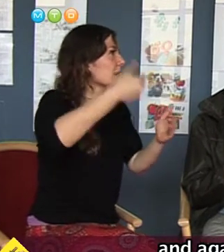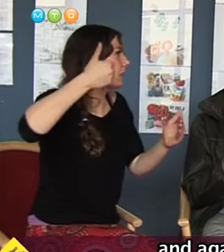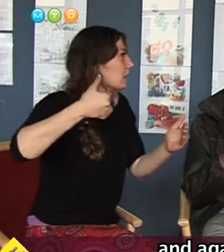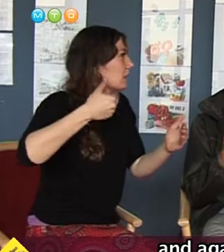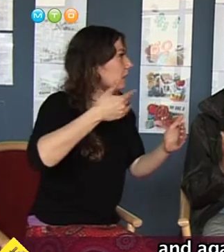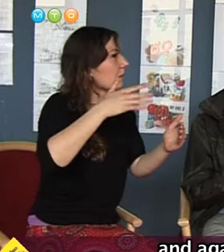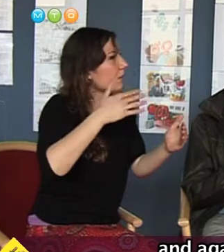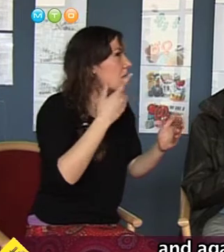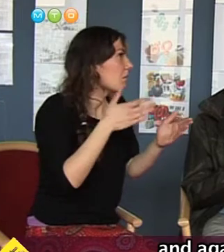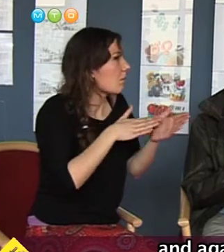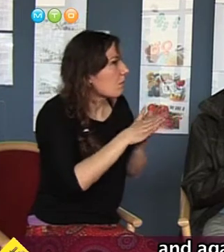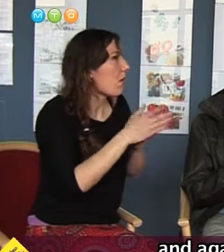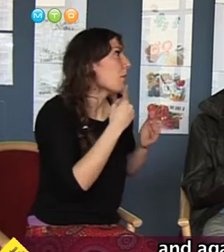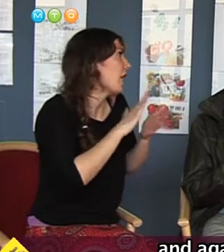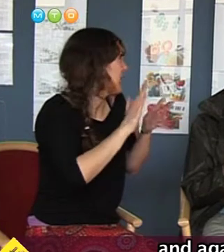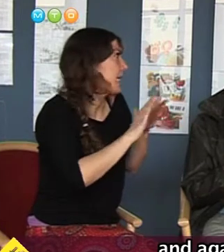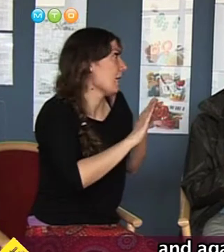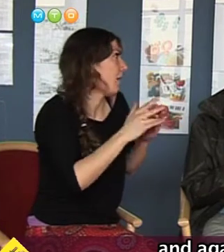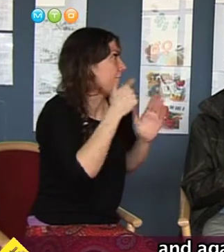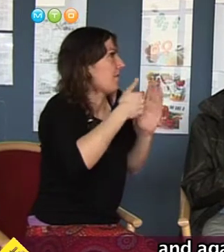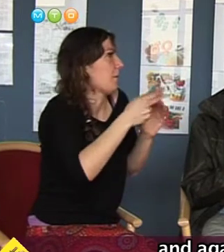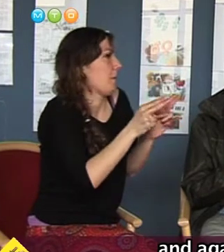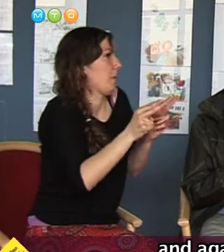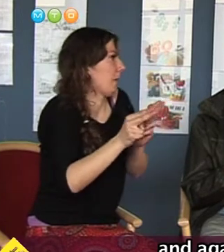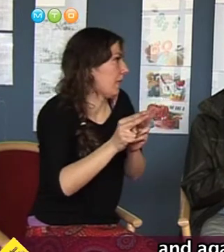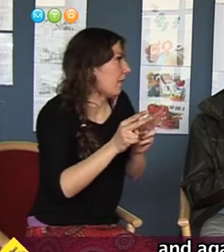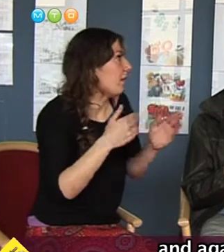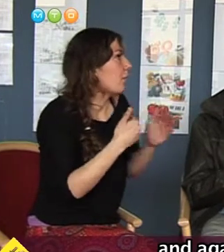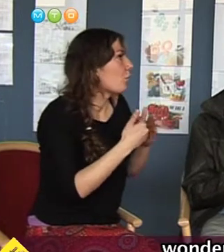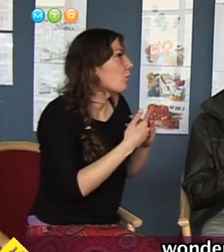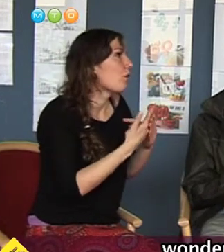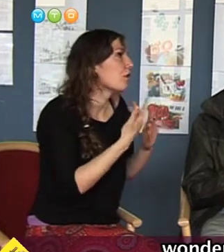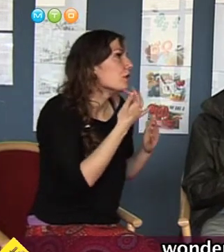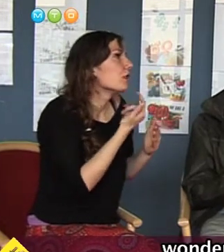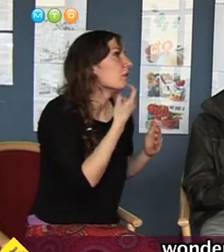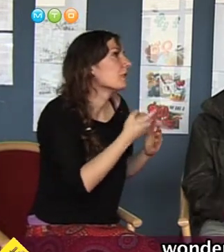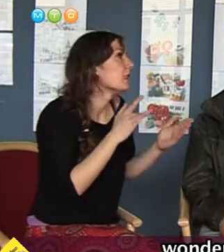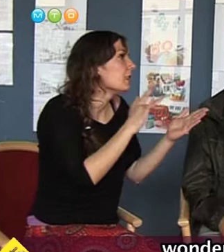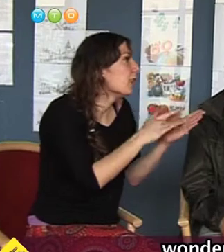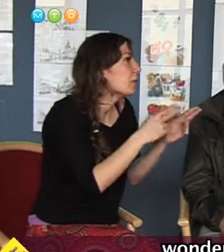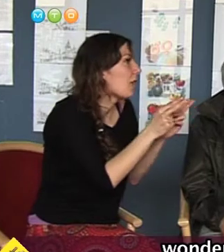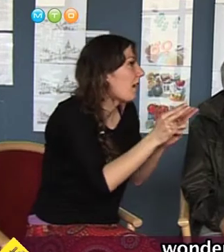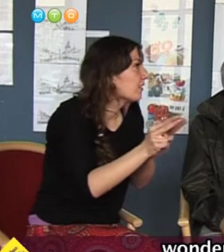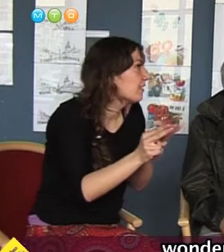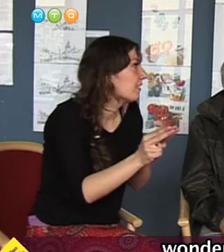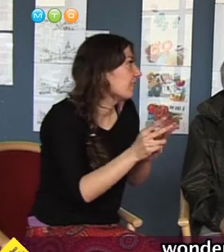Again, I'm working quickly and just working through ideas at the moment, wondering where they're going to take me.